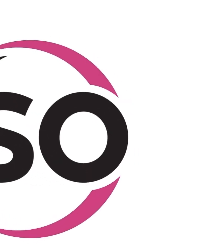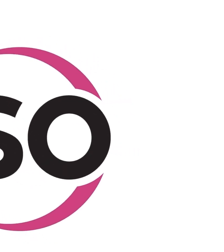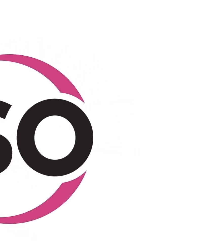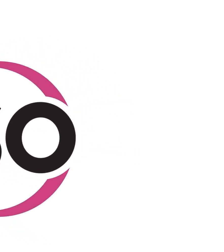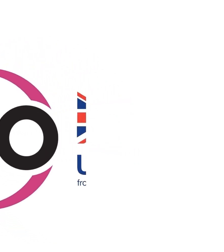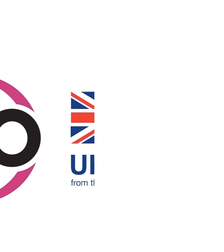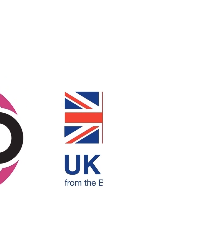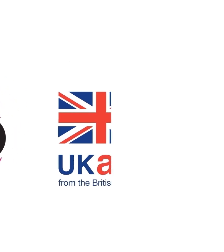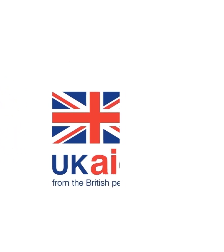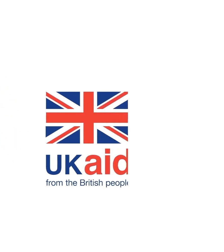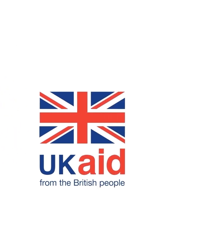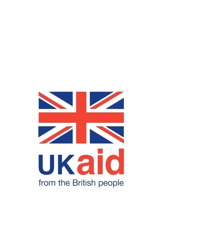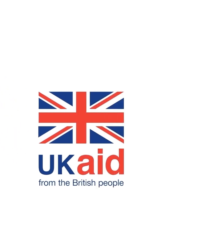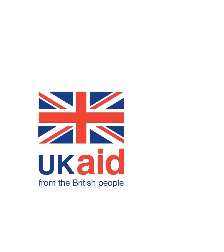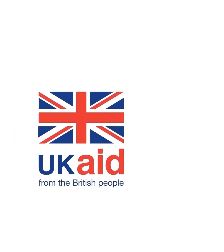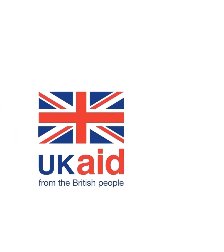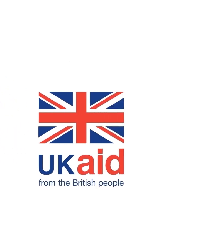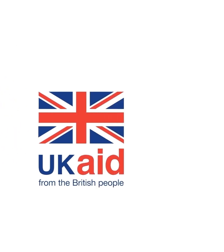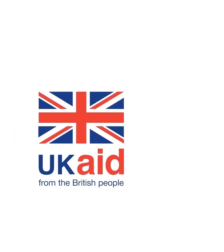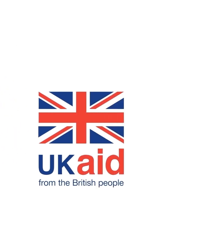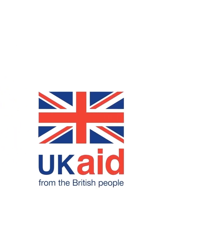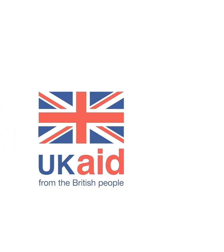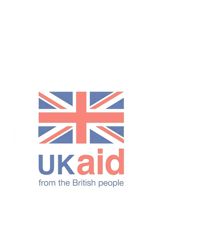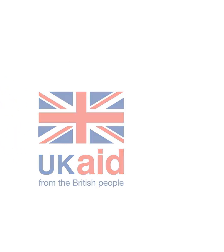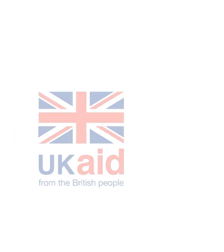VSO UK Aid.